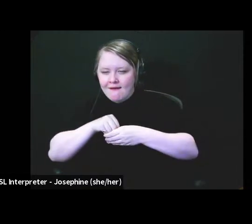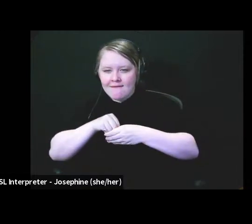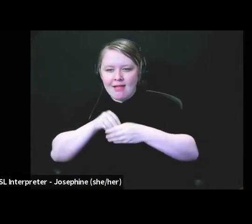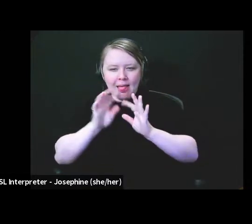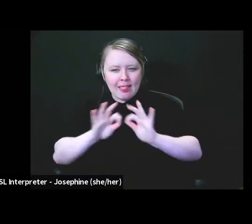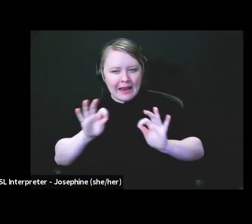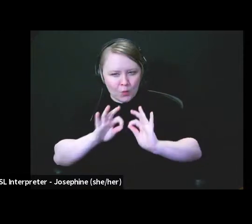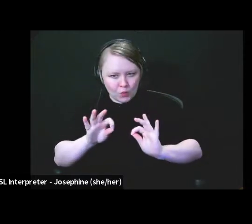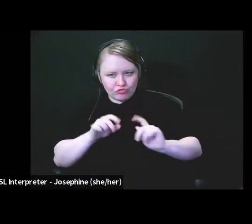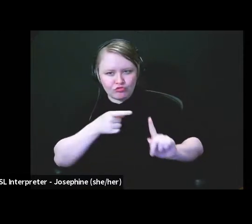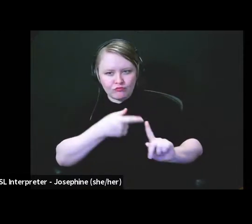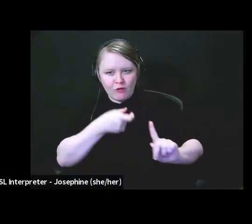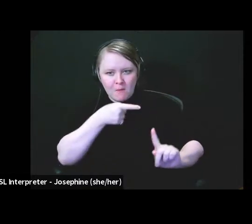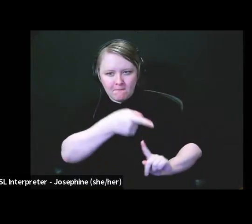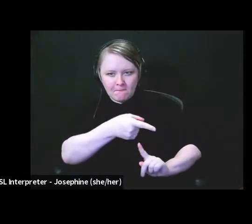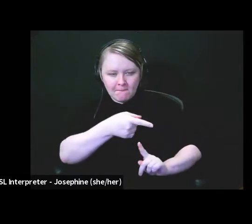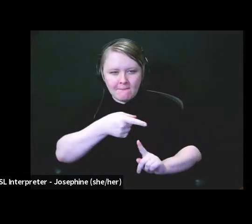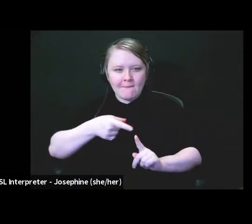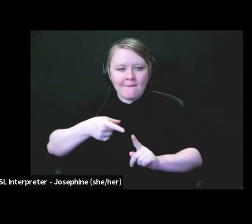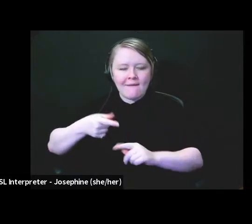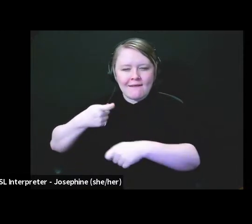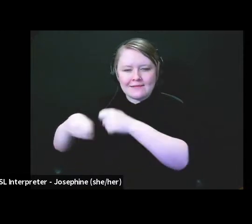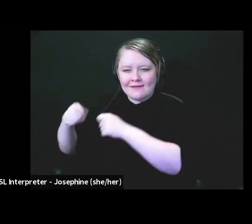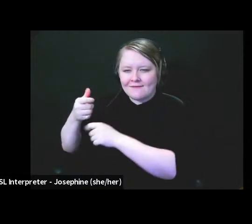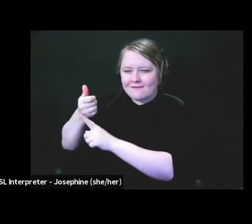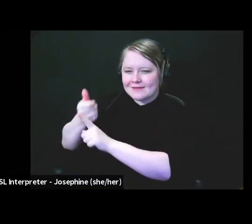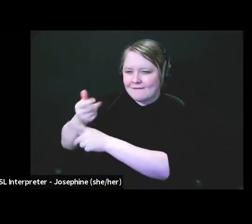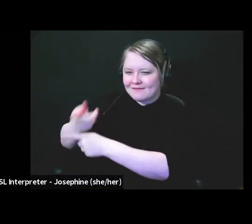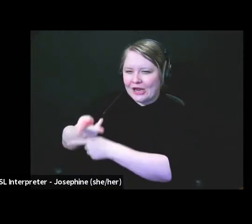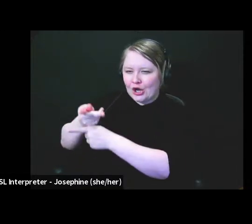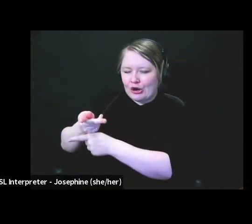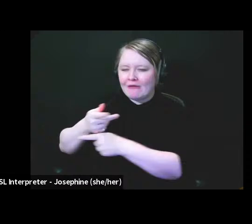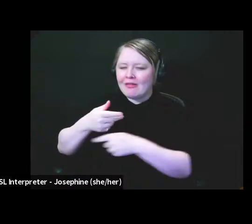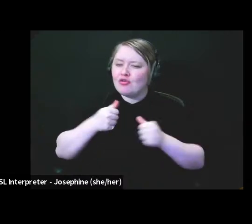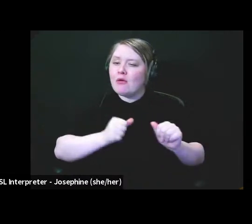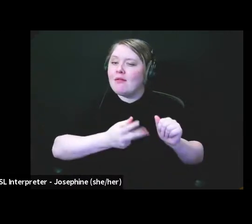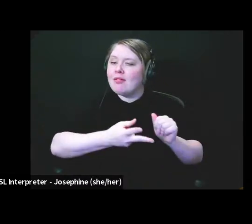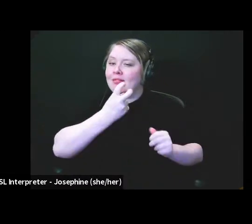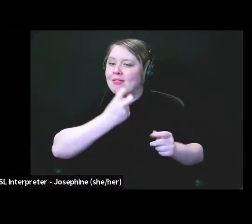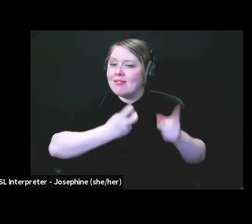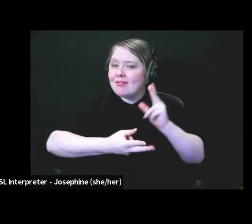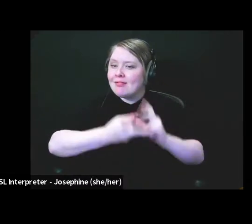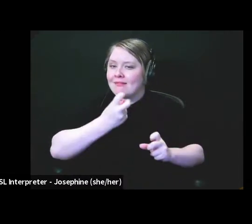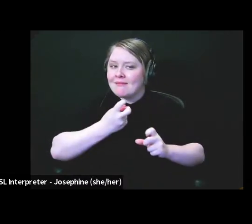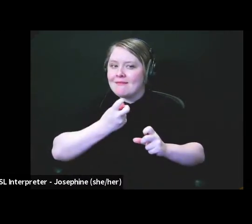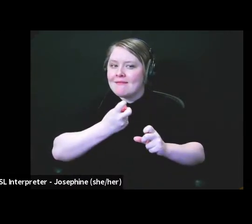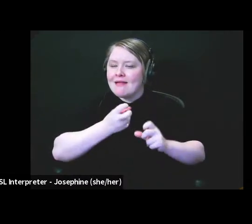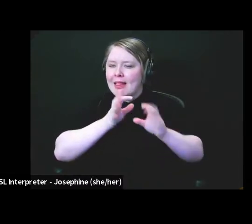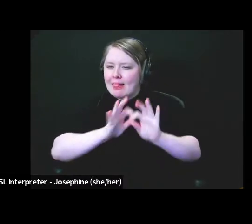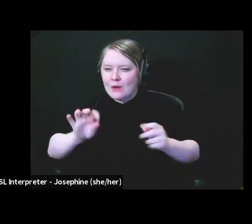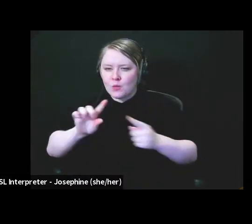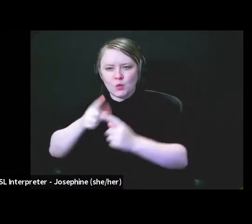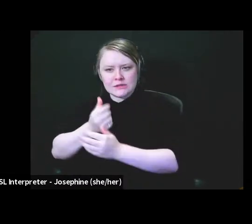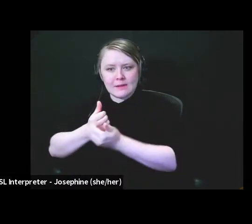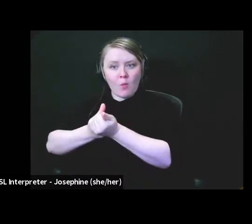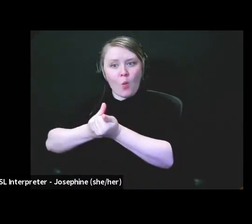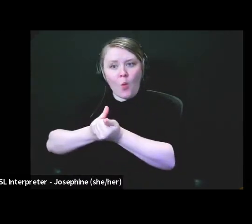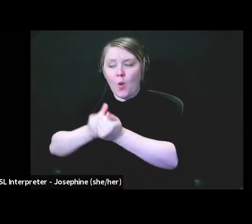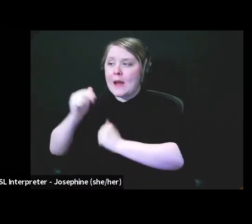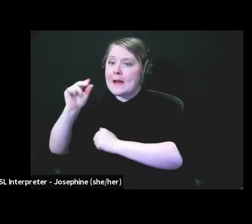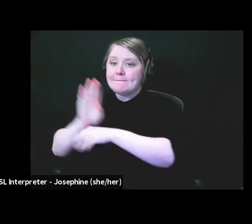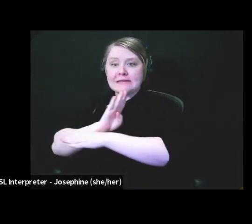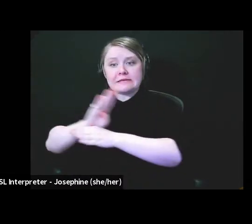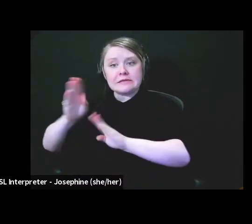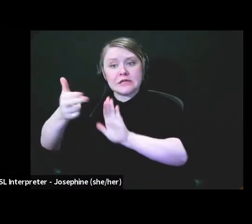as a way to be more current with the language, to support their branding and to support the building of their business.